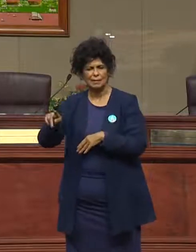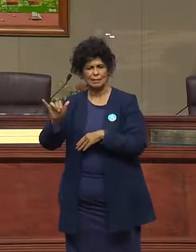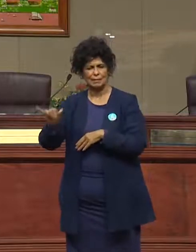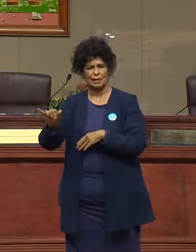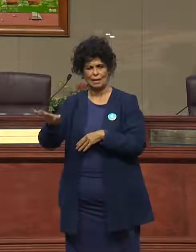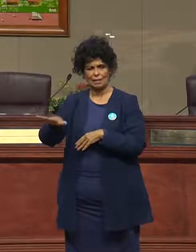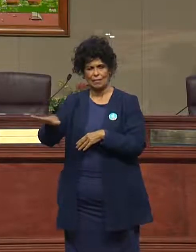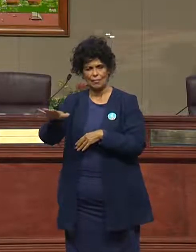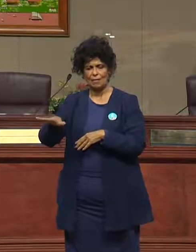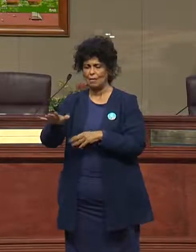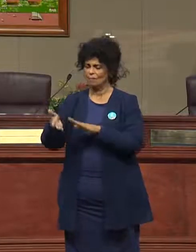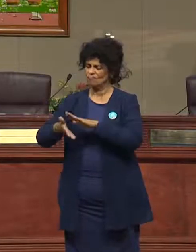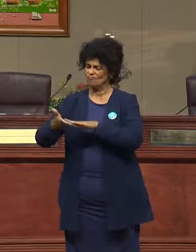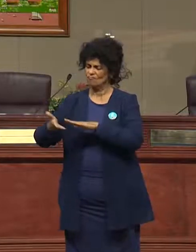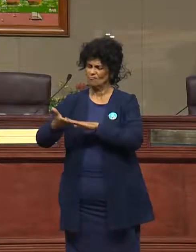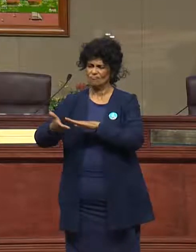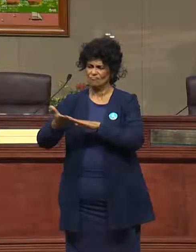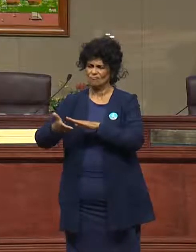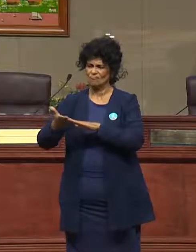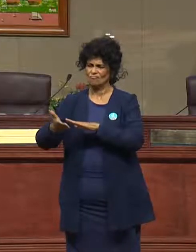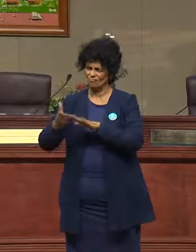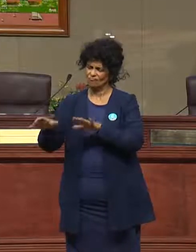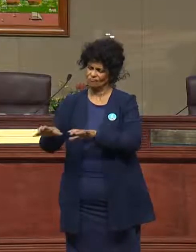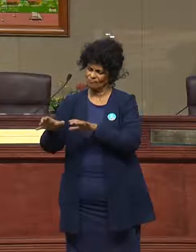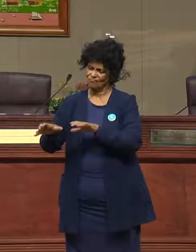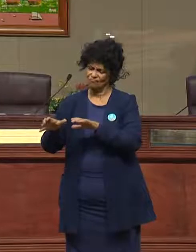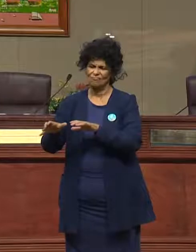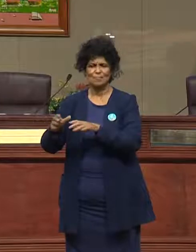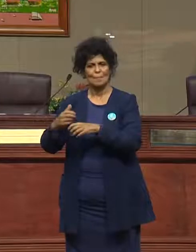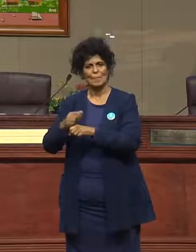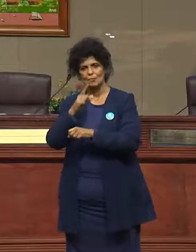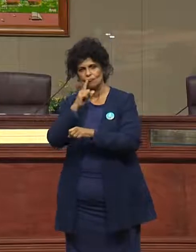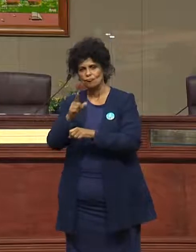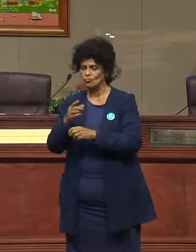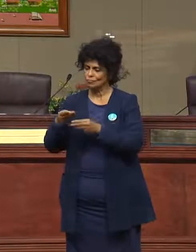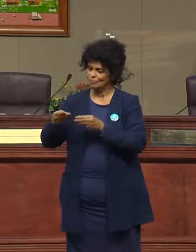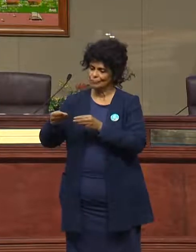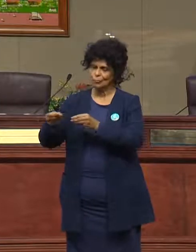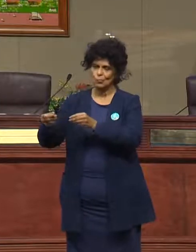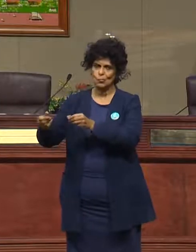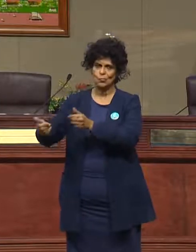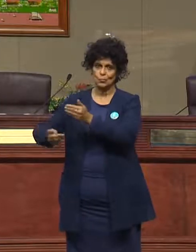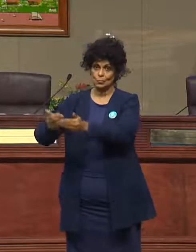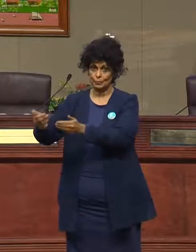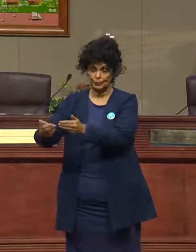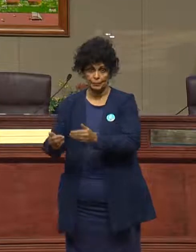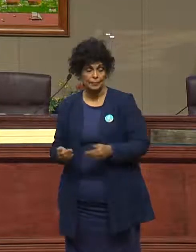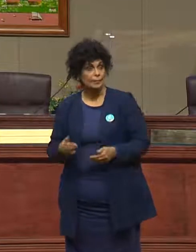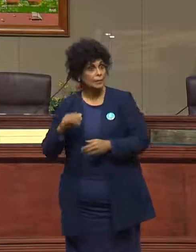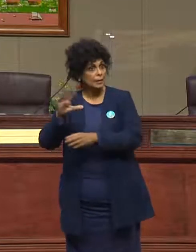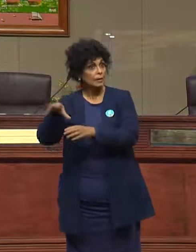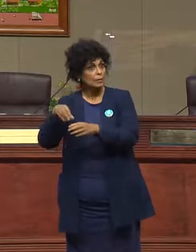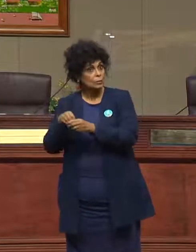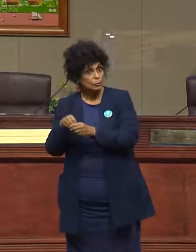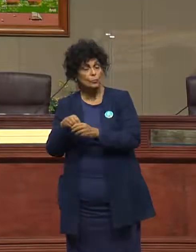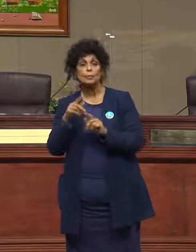to ensure that it runs smoothly. That includes representatives from the Florida Department of